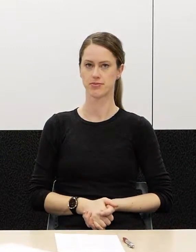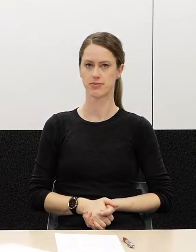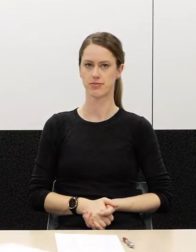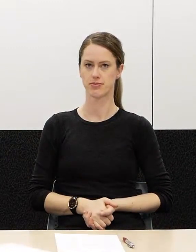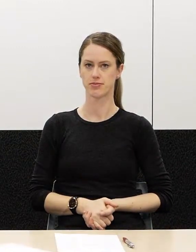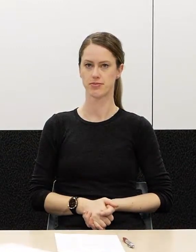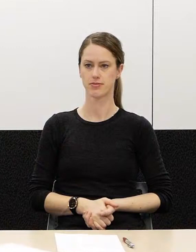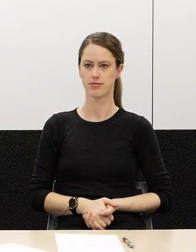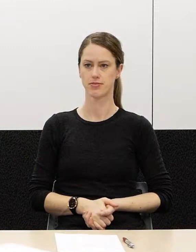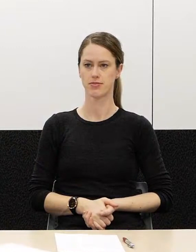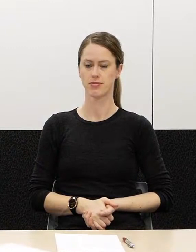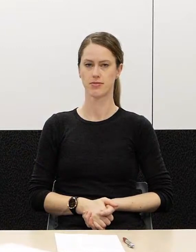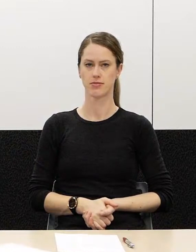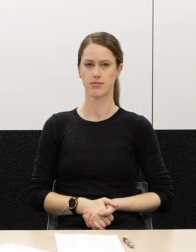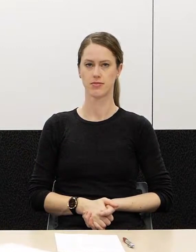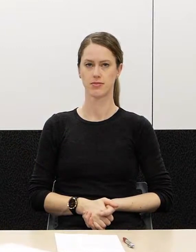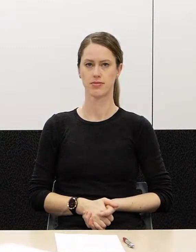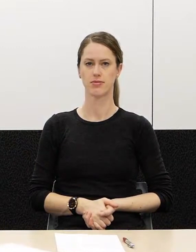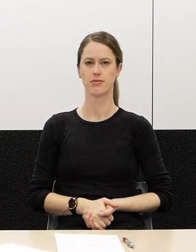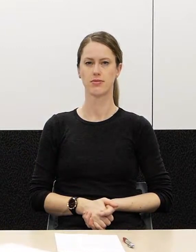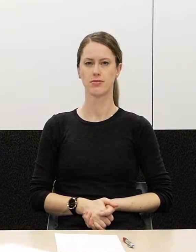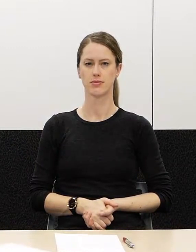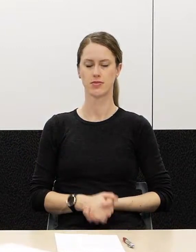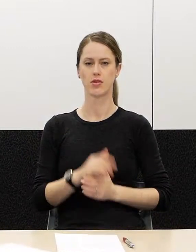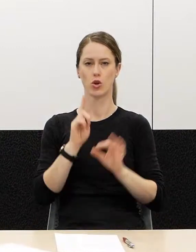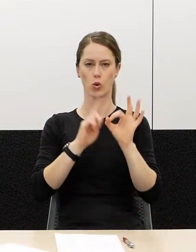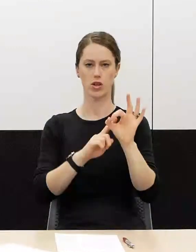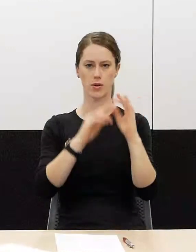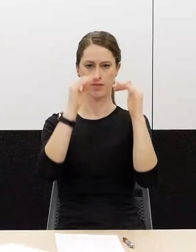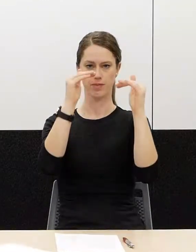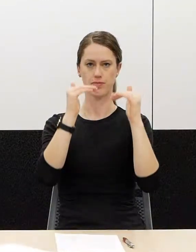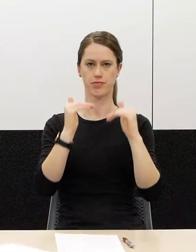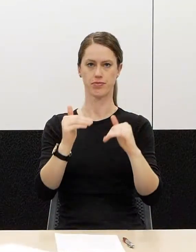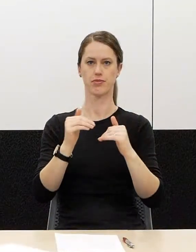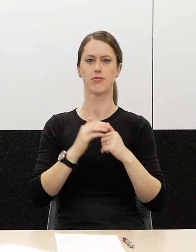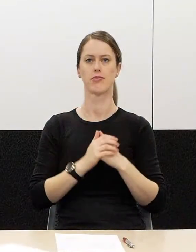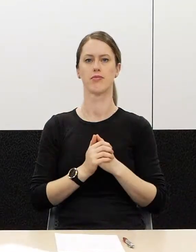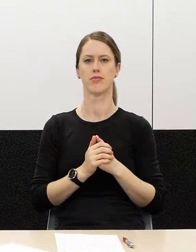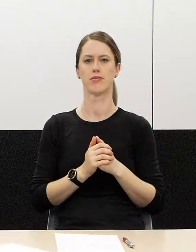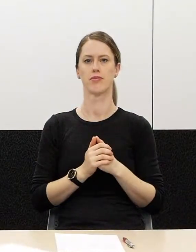So. Now, let's just see where we're up to with the questions.